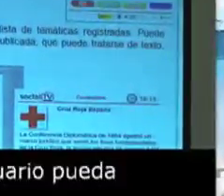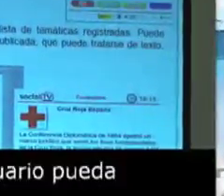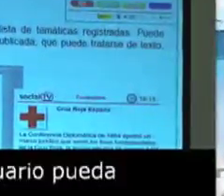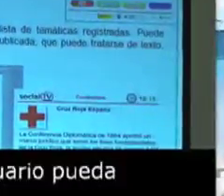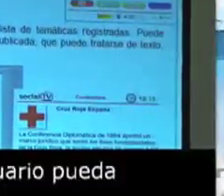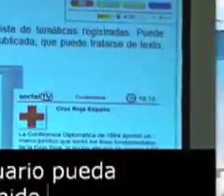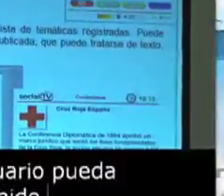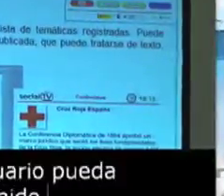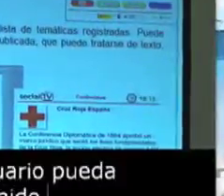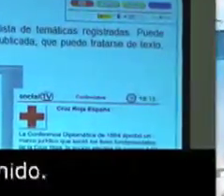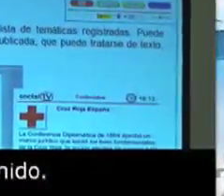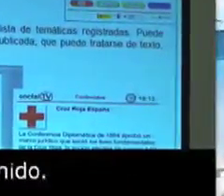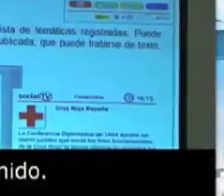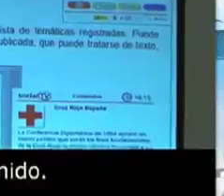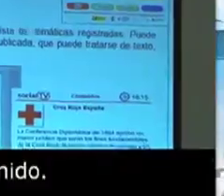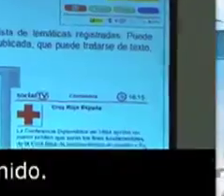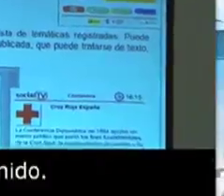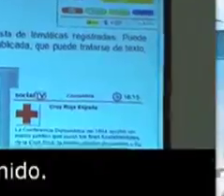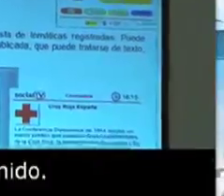them.